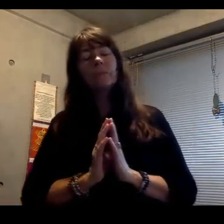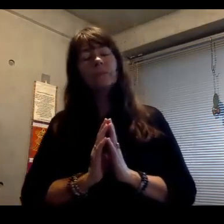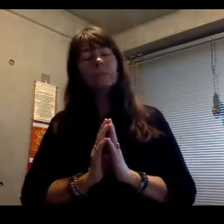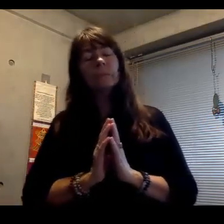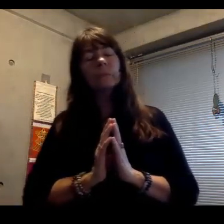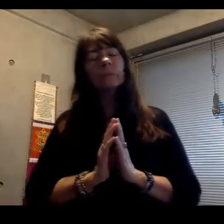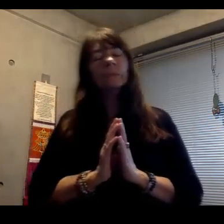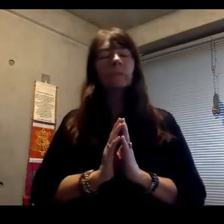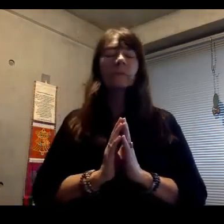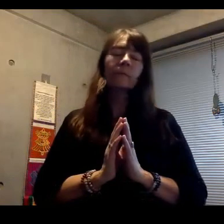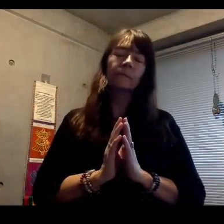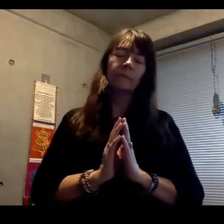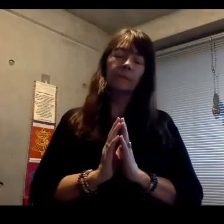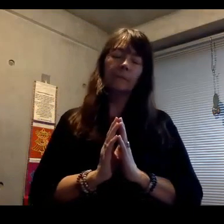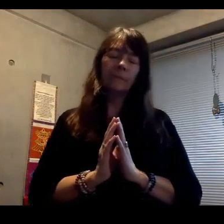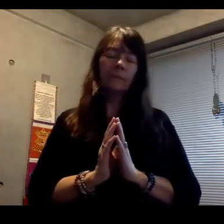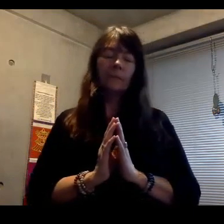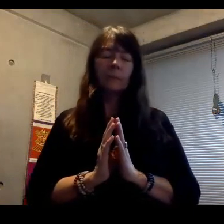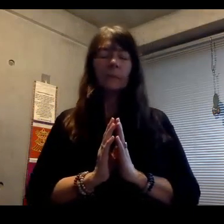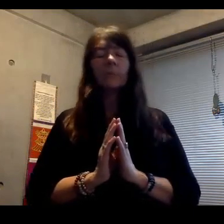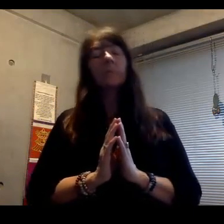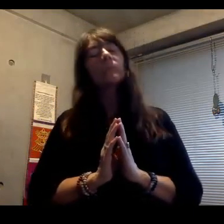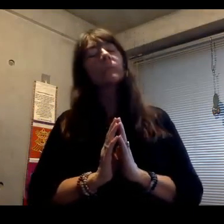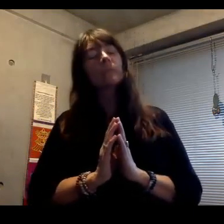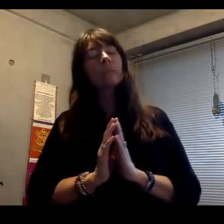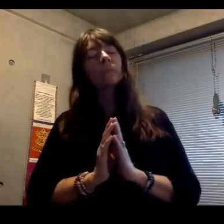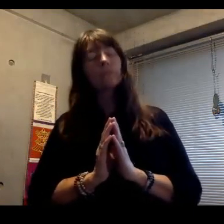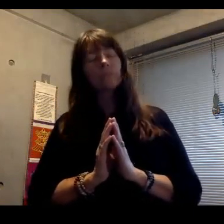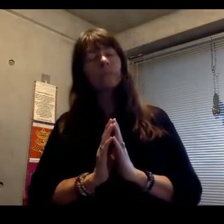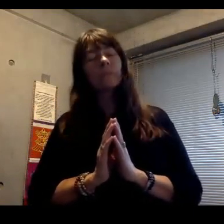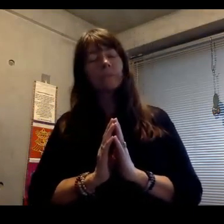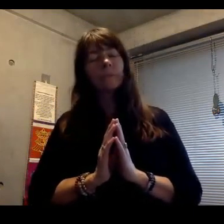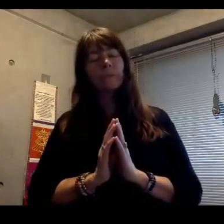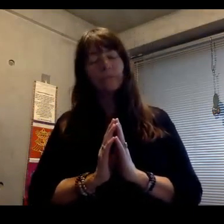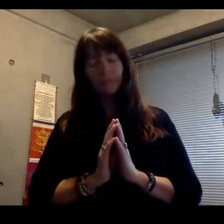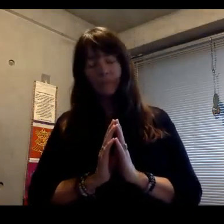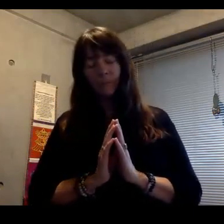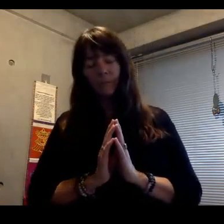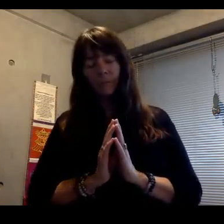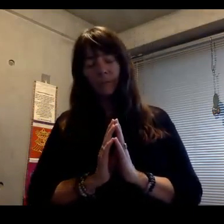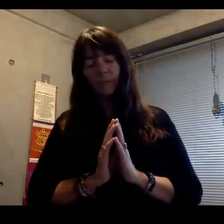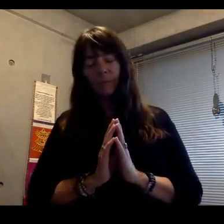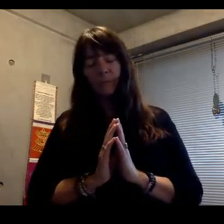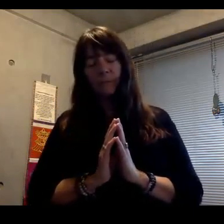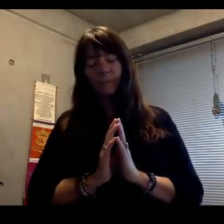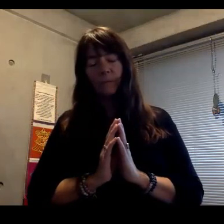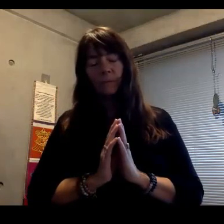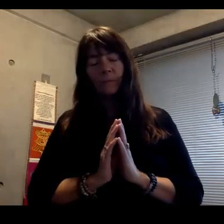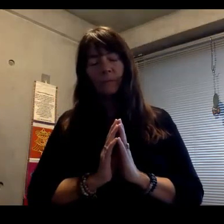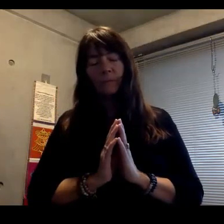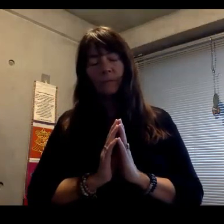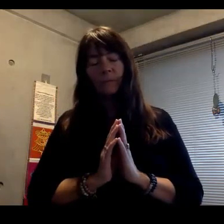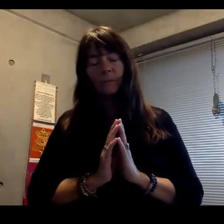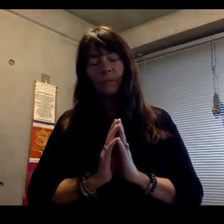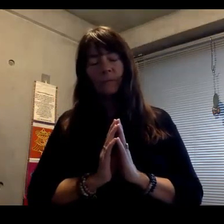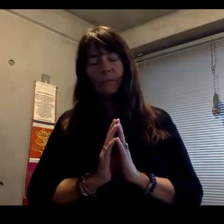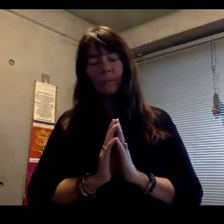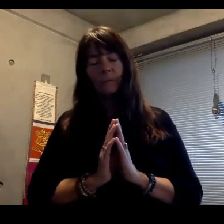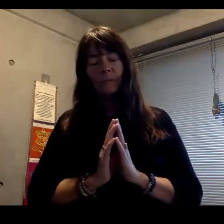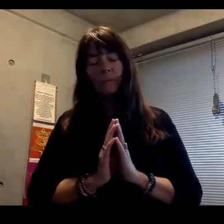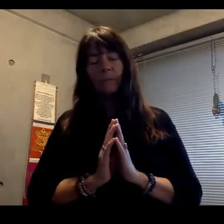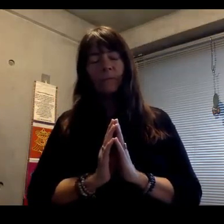you described as the evolved human who feels very connected and living by the moment and everything.